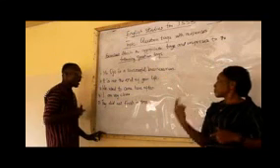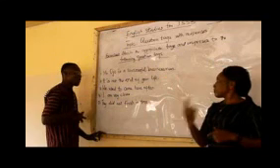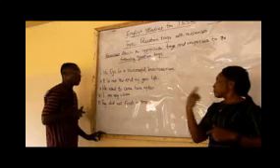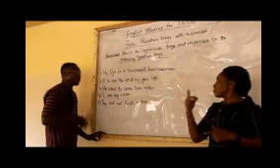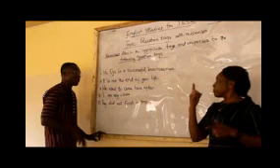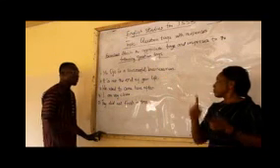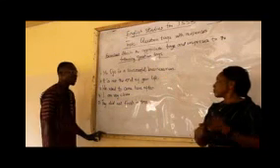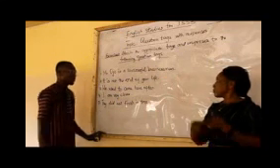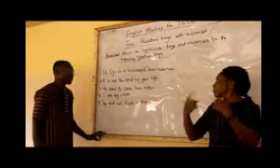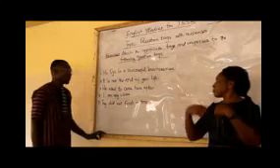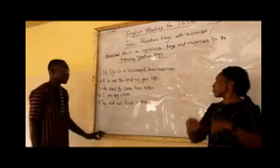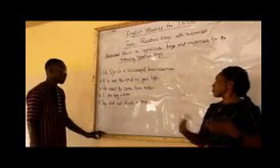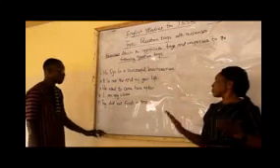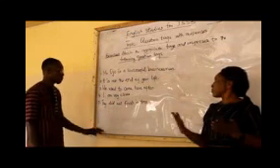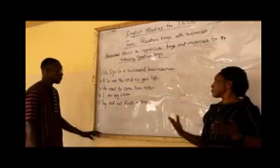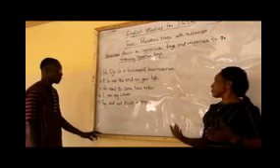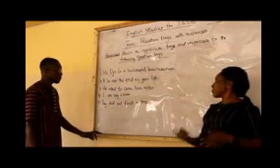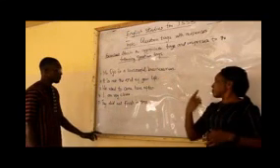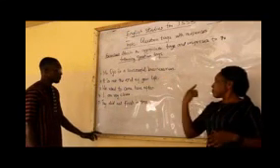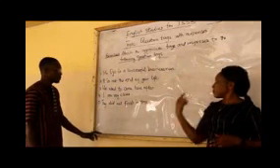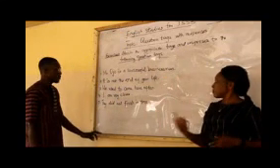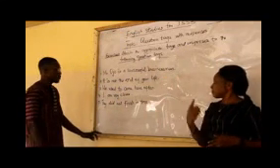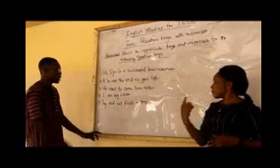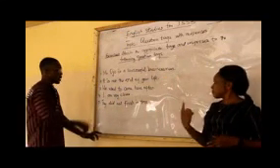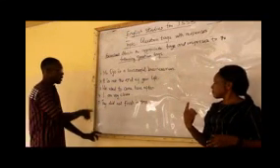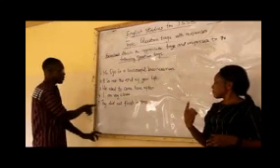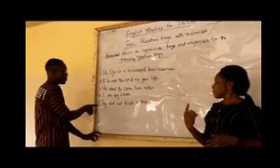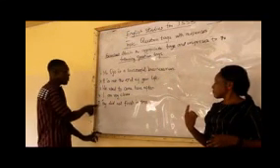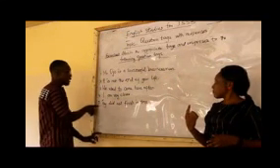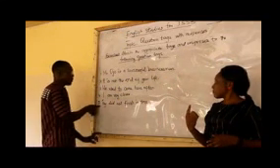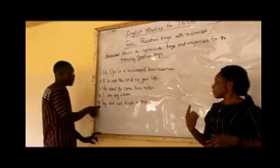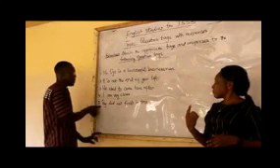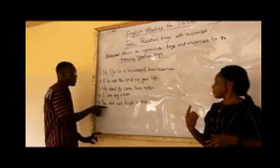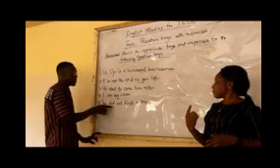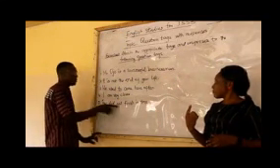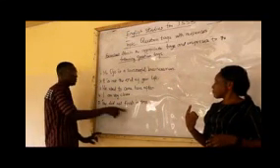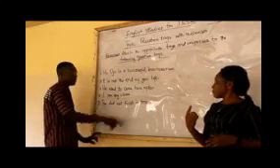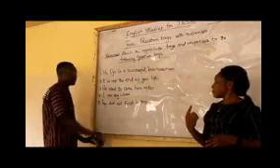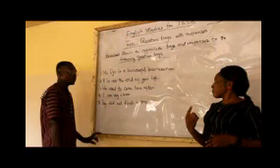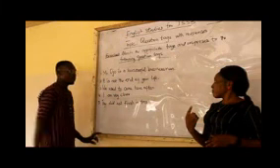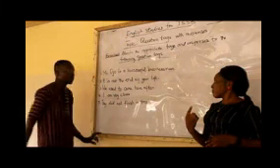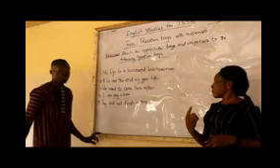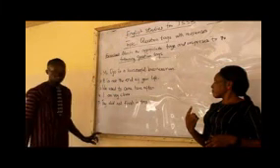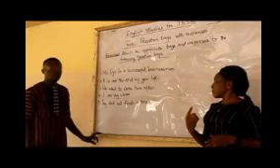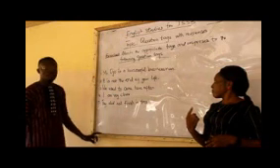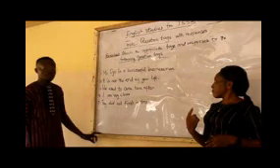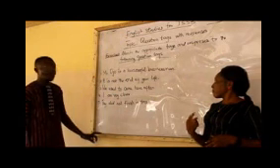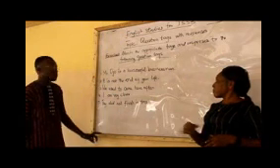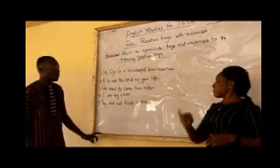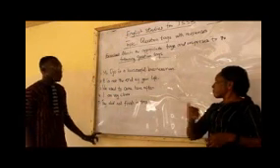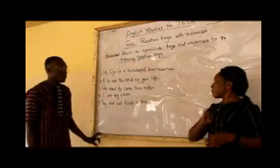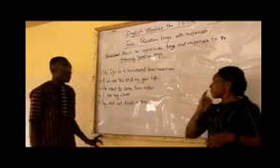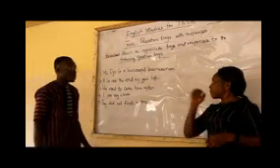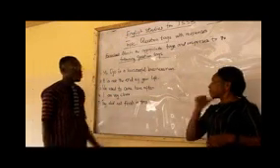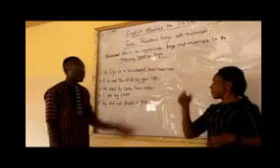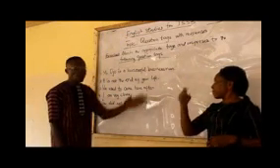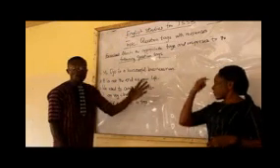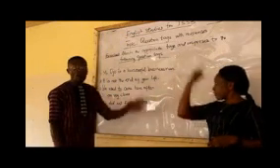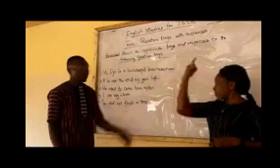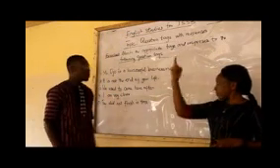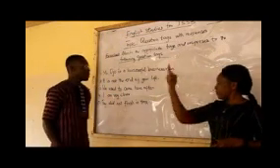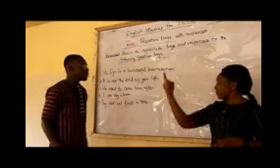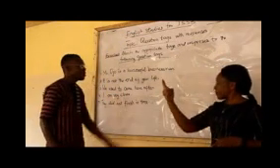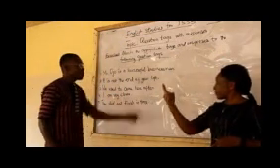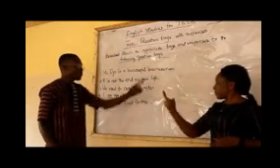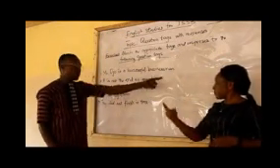I am very clever. And number 5, they did not finish in time. So you know how